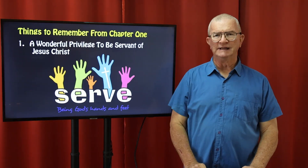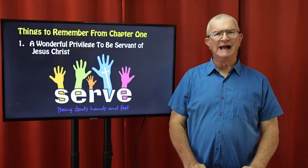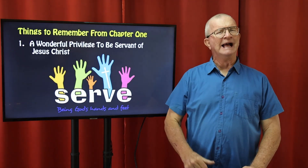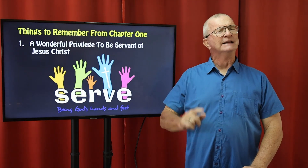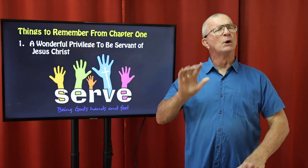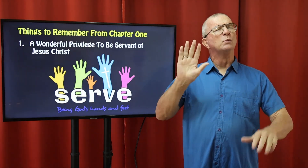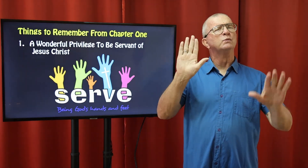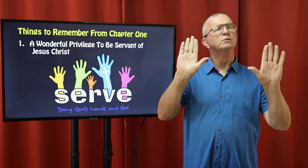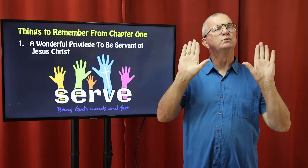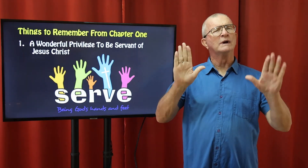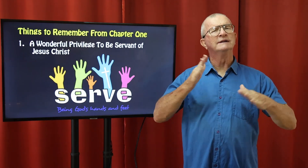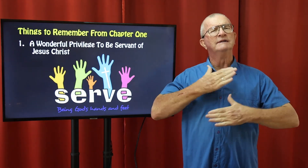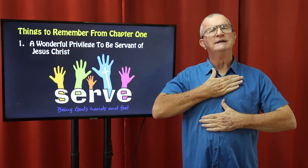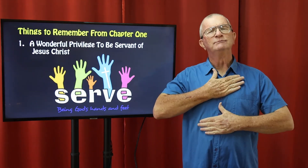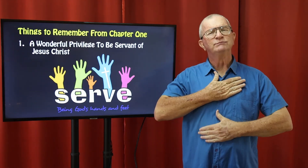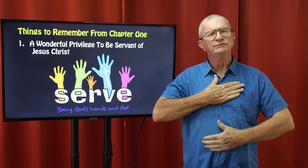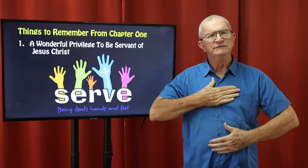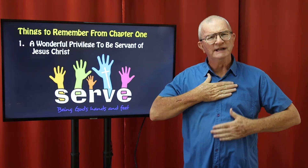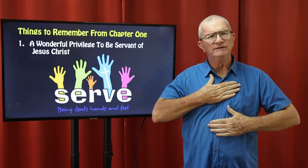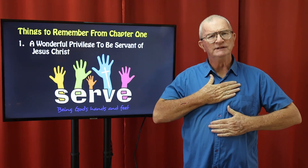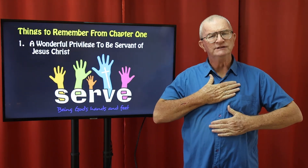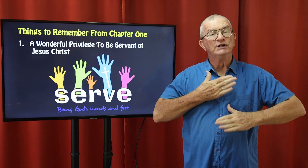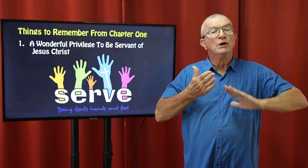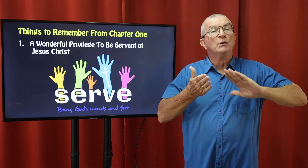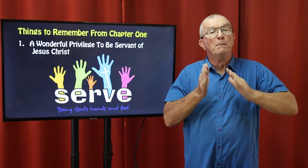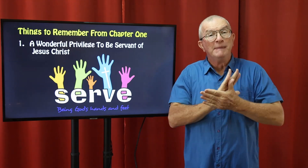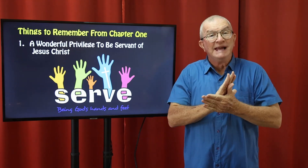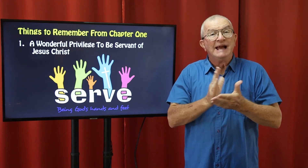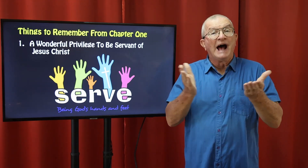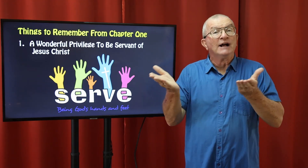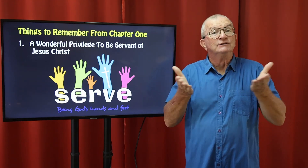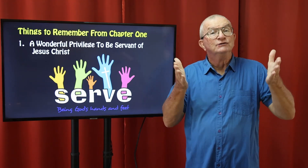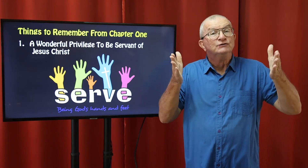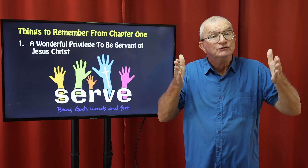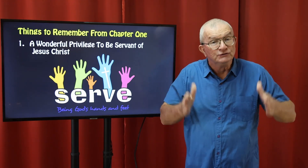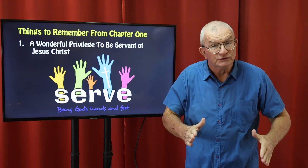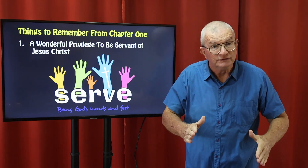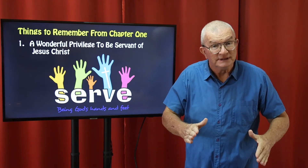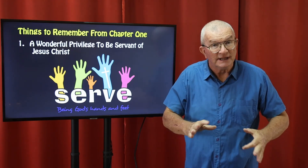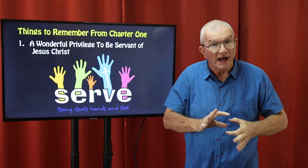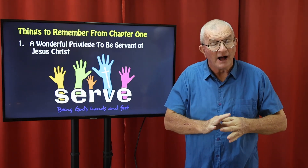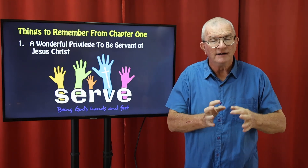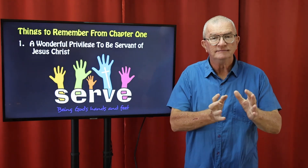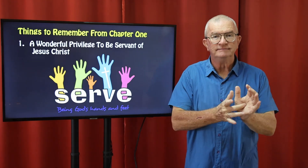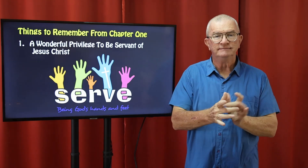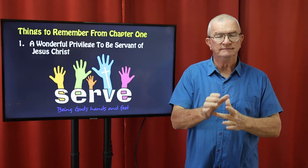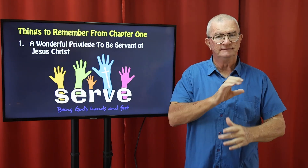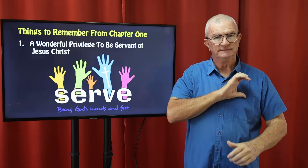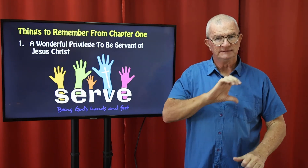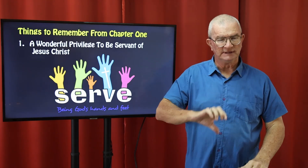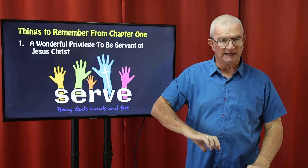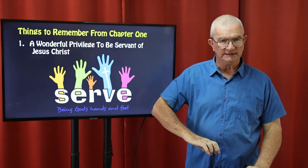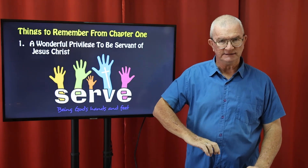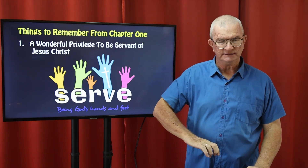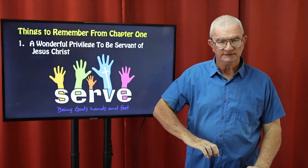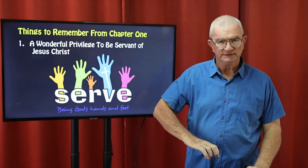Number 1, it's a wonderful privilege to be a servant of Jesus Christ.